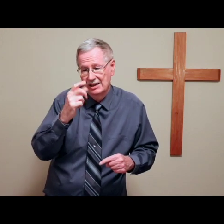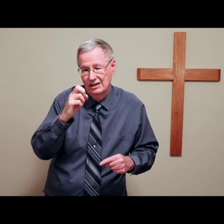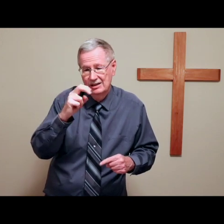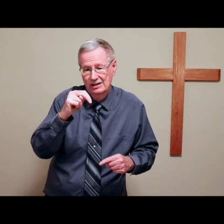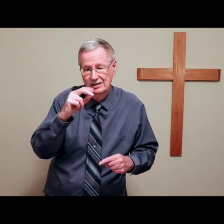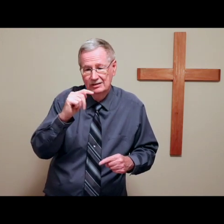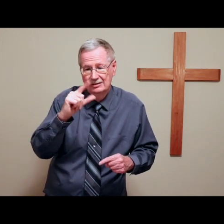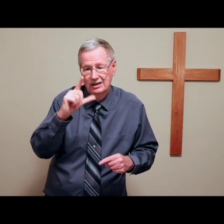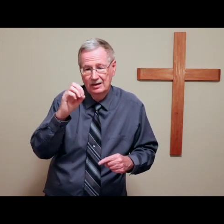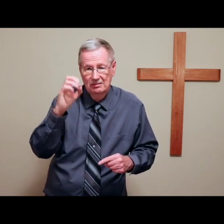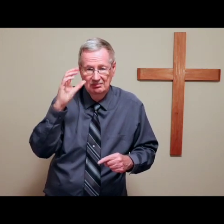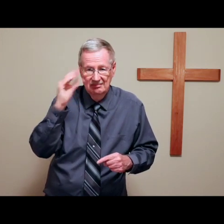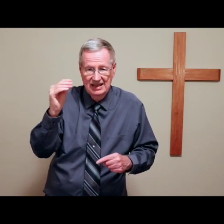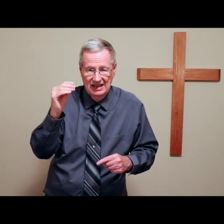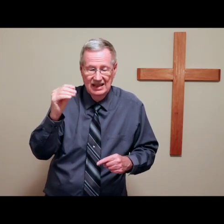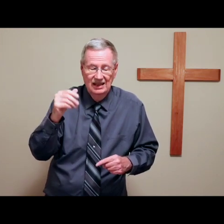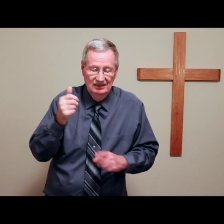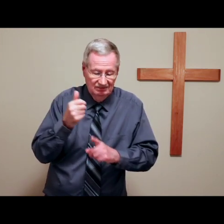He really was a gentleman.